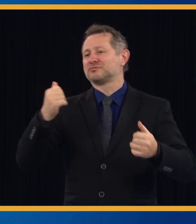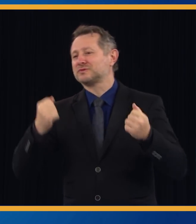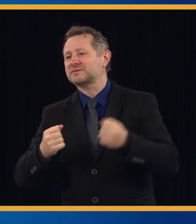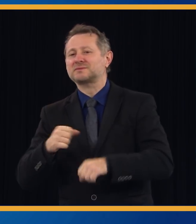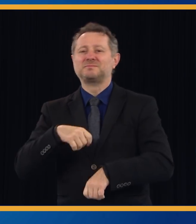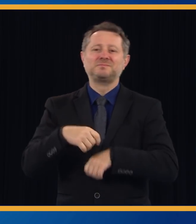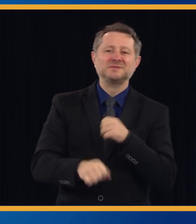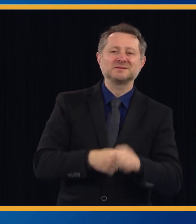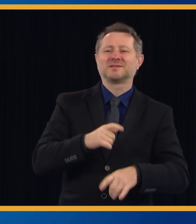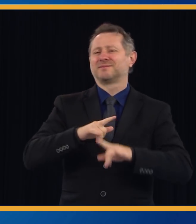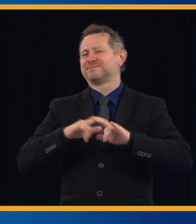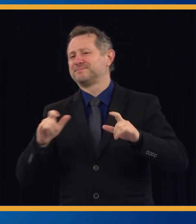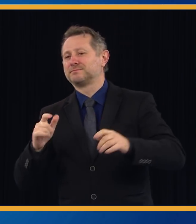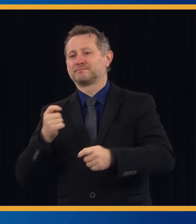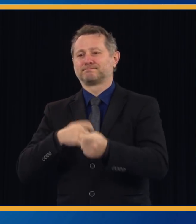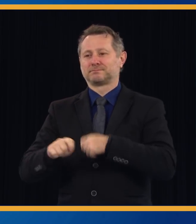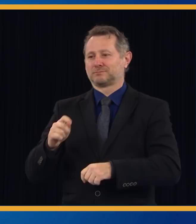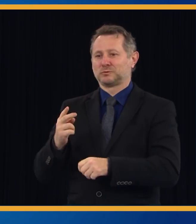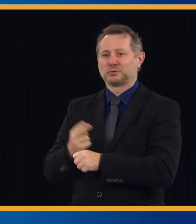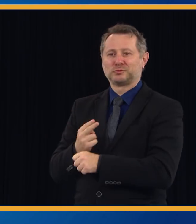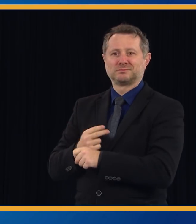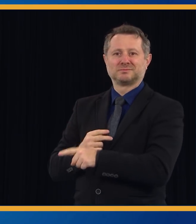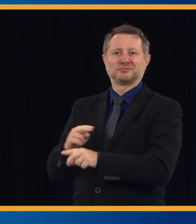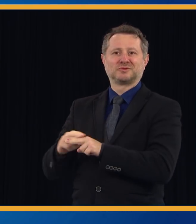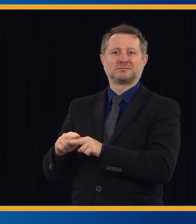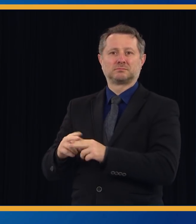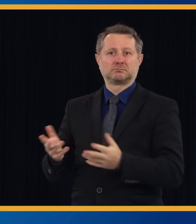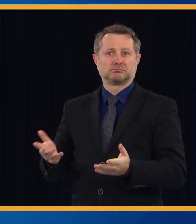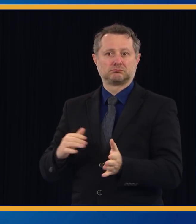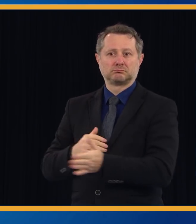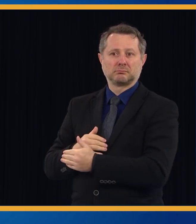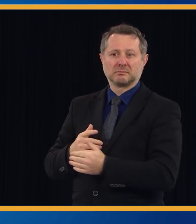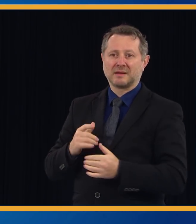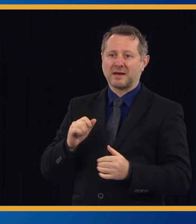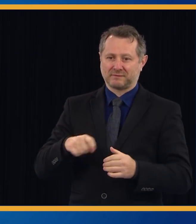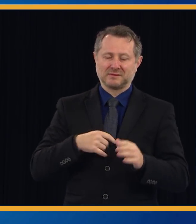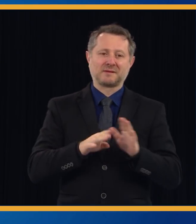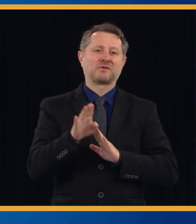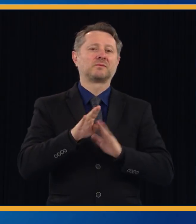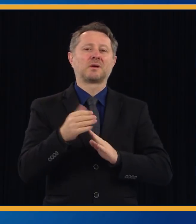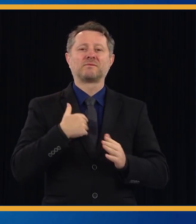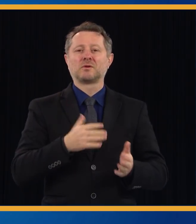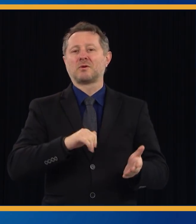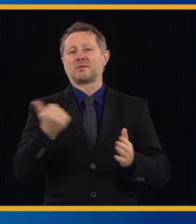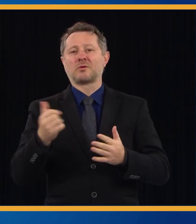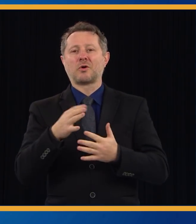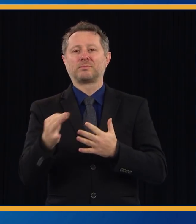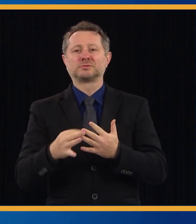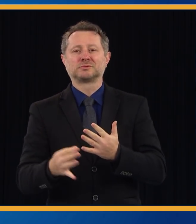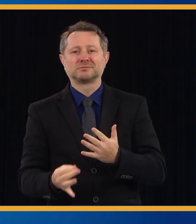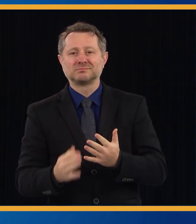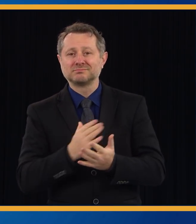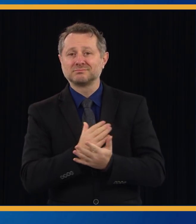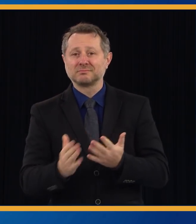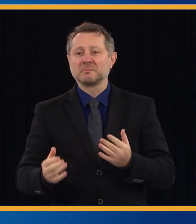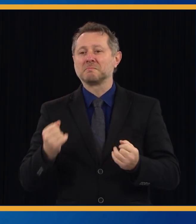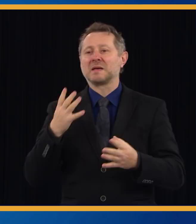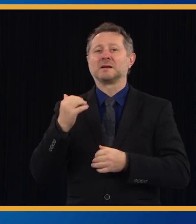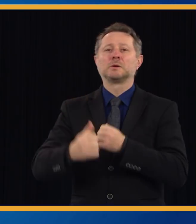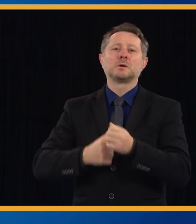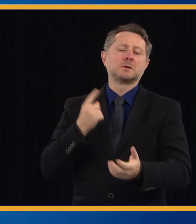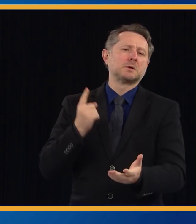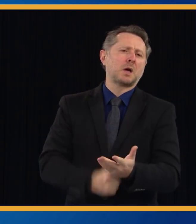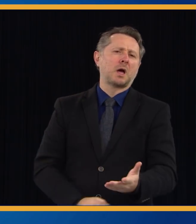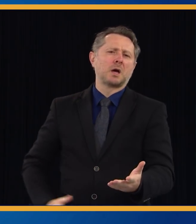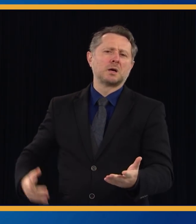different horses, the whole alternative transportation. And this went on for years. Everyone